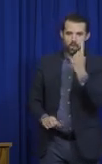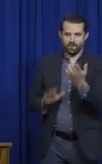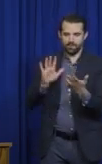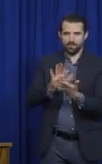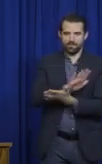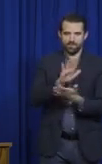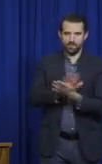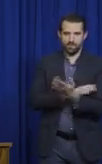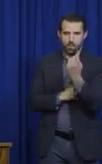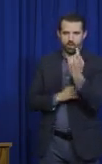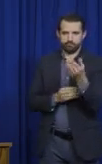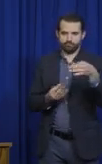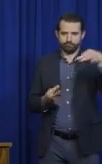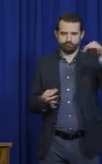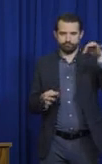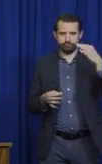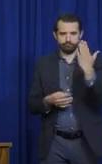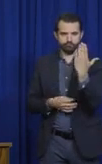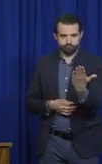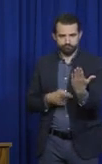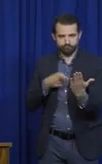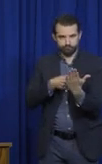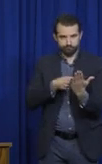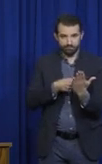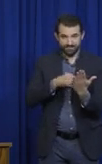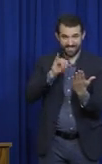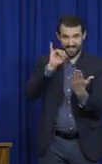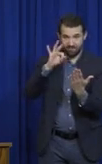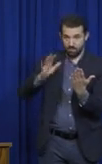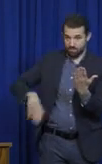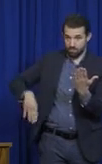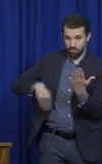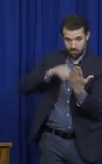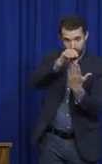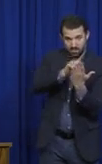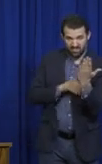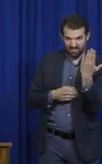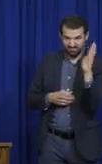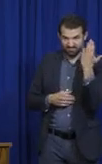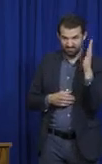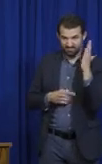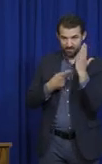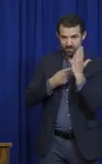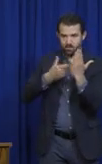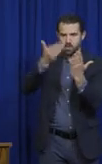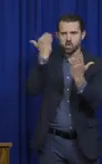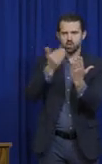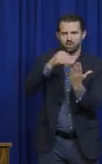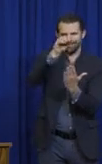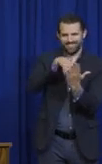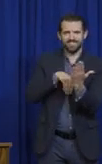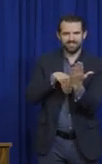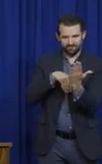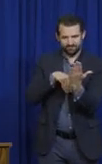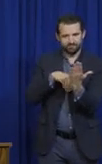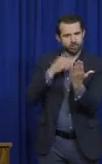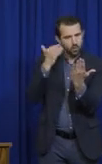not already applied, you need to fill out, and the work will happen behind the scenes for